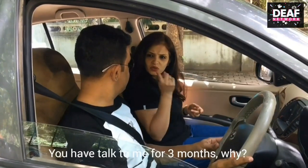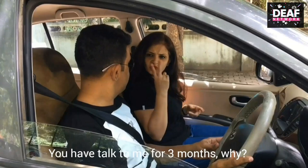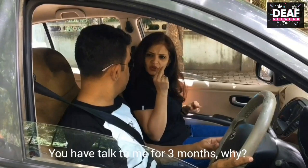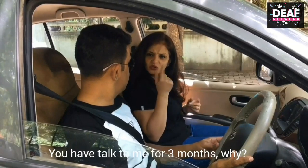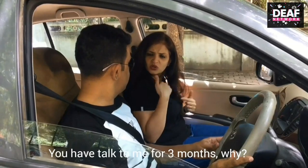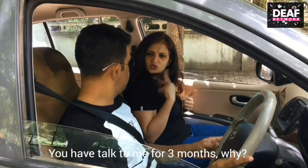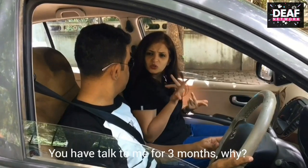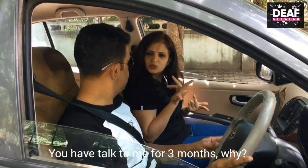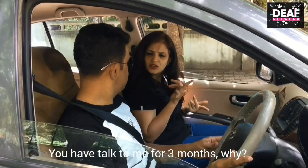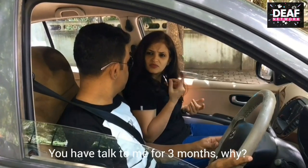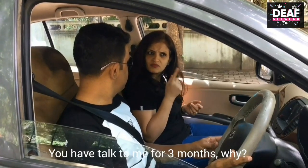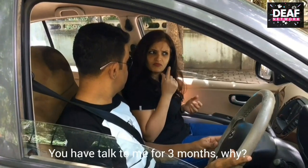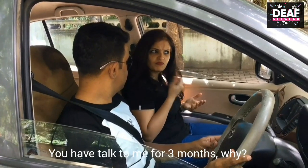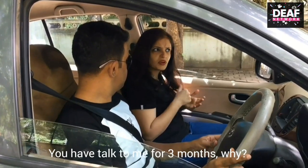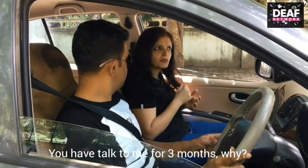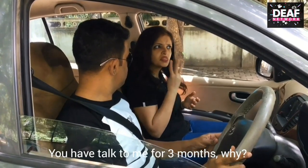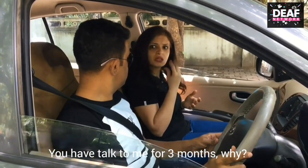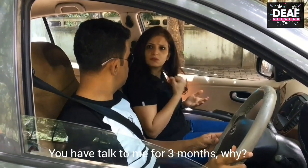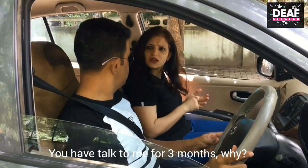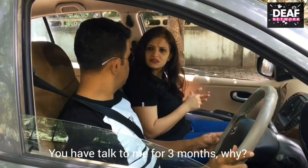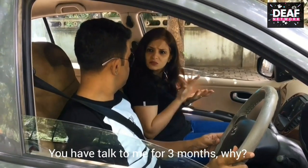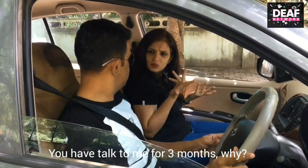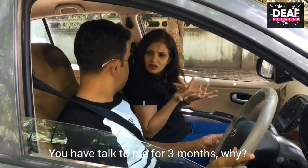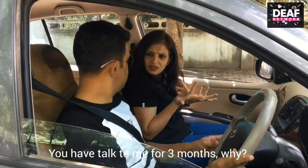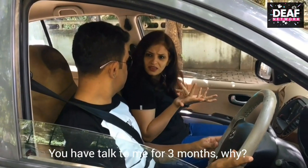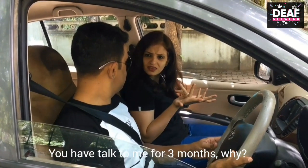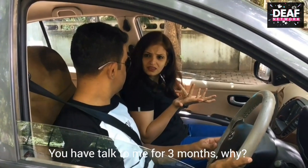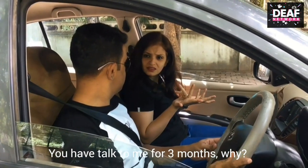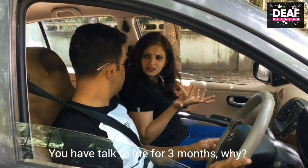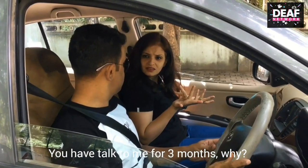You ordered our doggy to be from 3 months. Why?